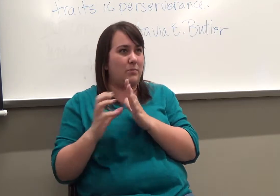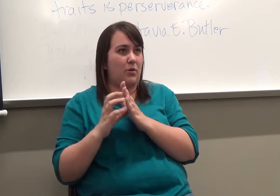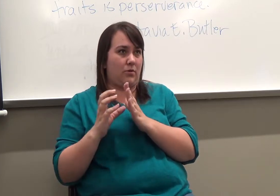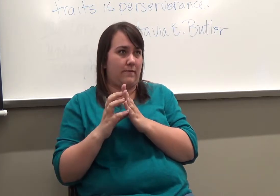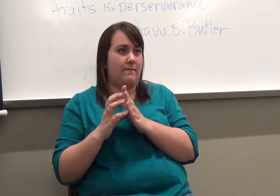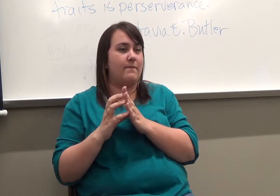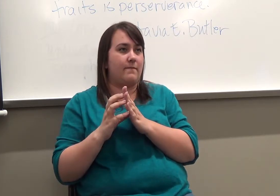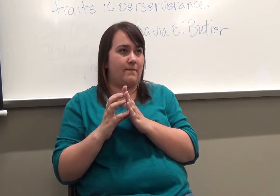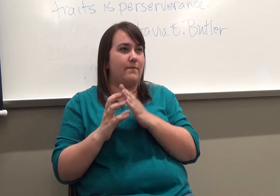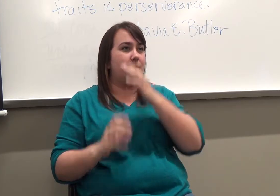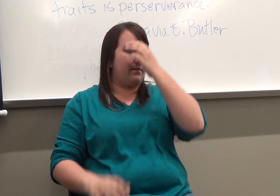the conclusion.